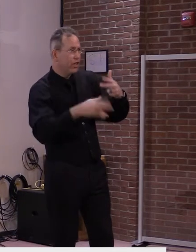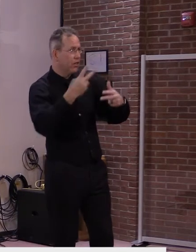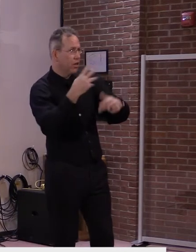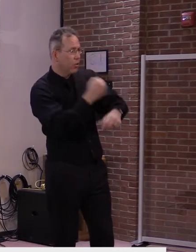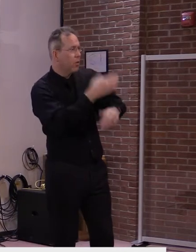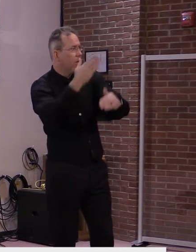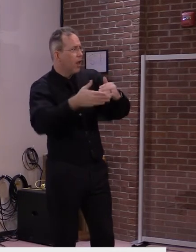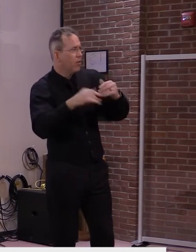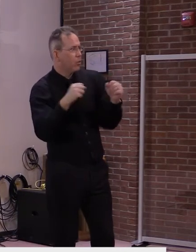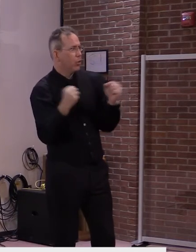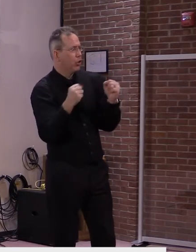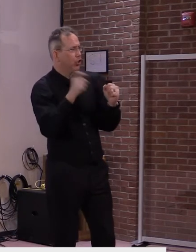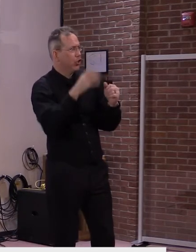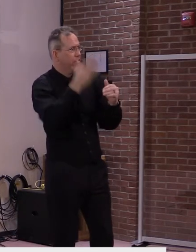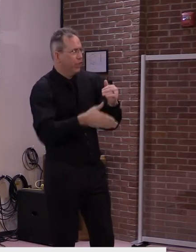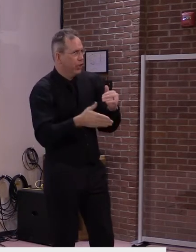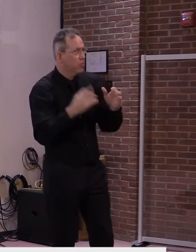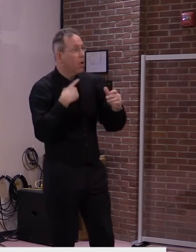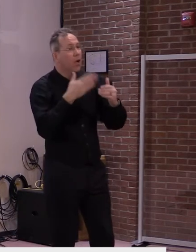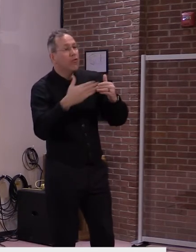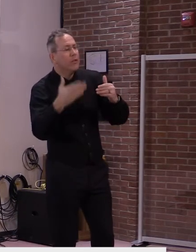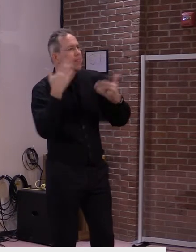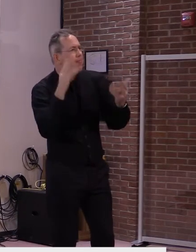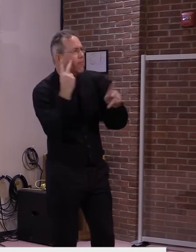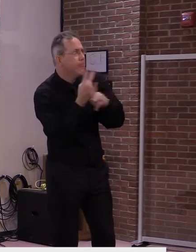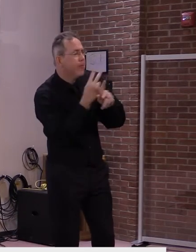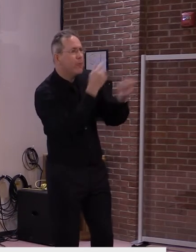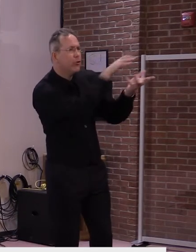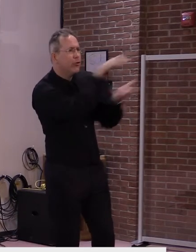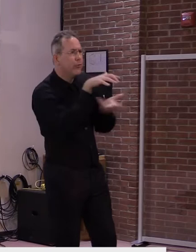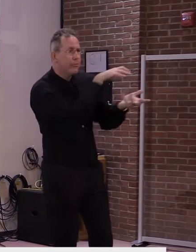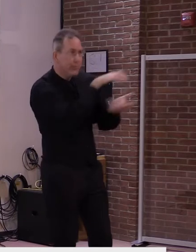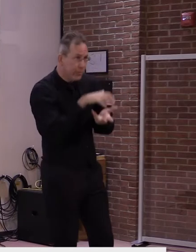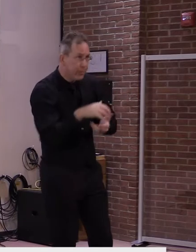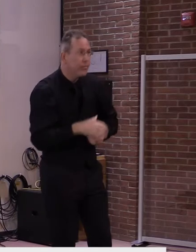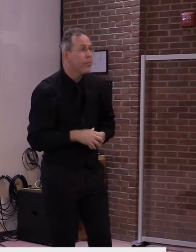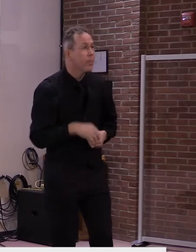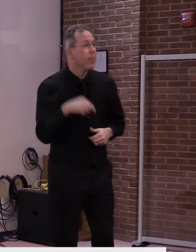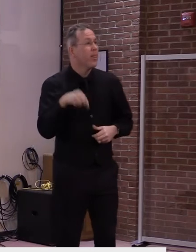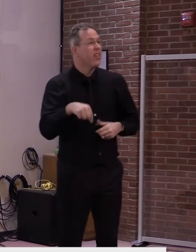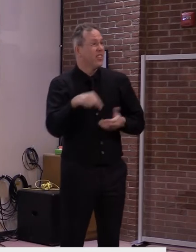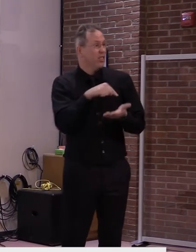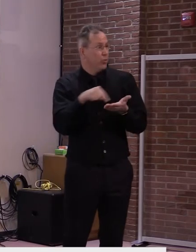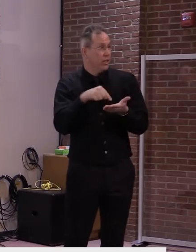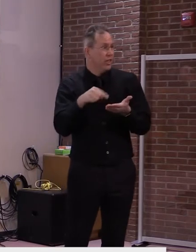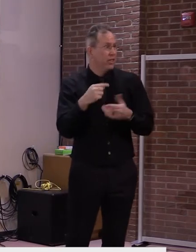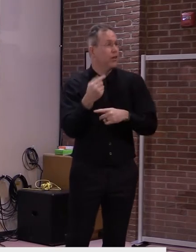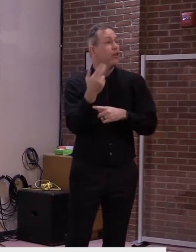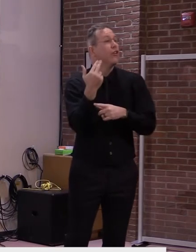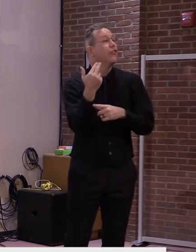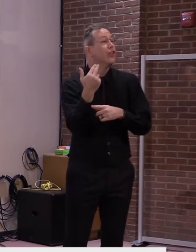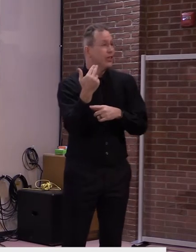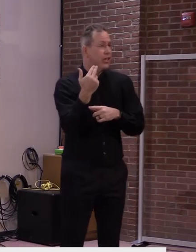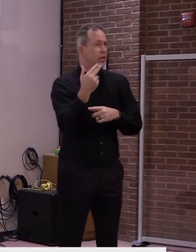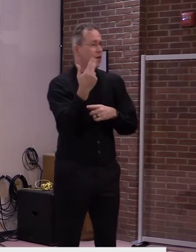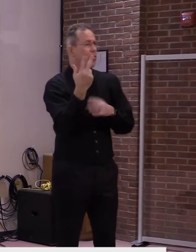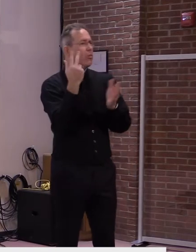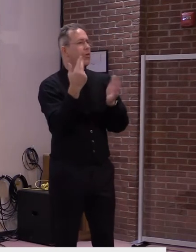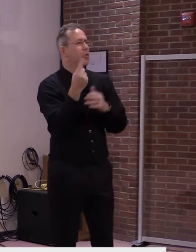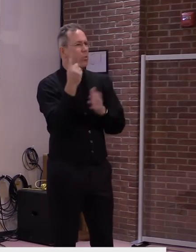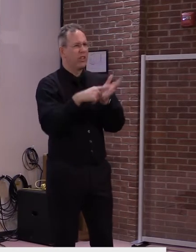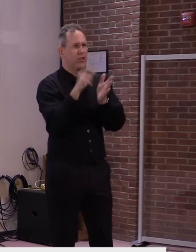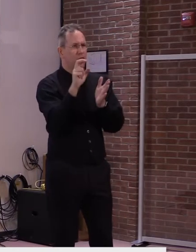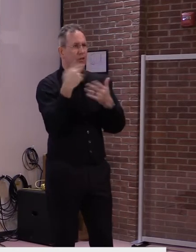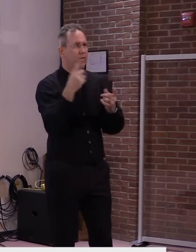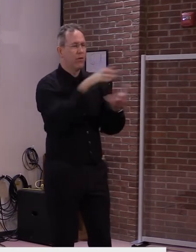additional 1,350 first doses of the vaccine. This is above and beyond our regular allocation.